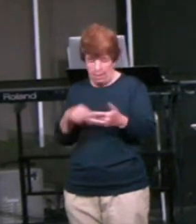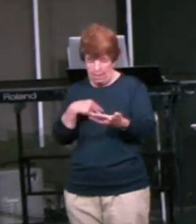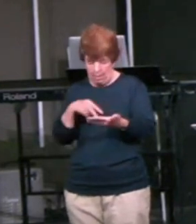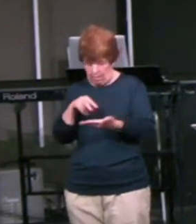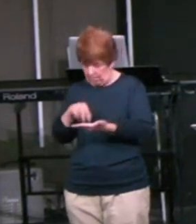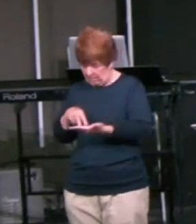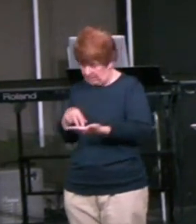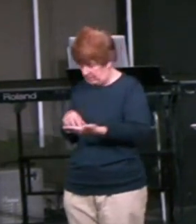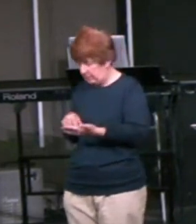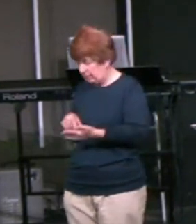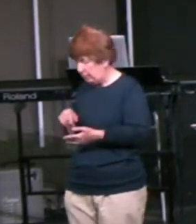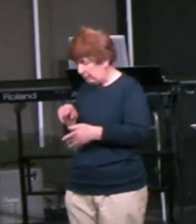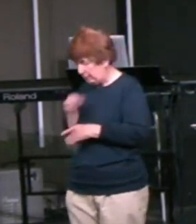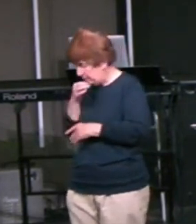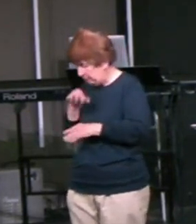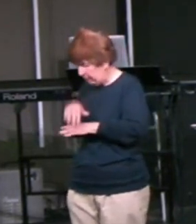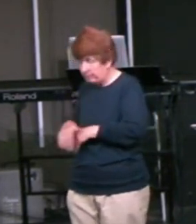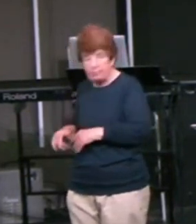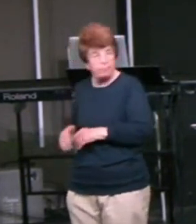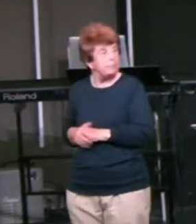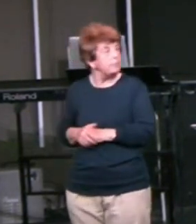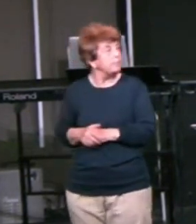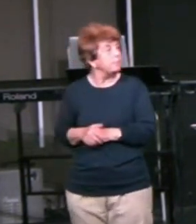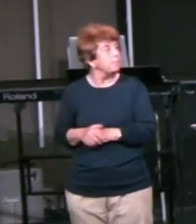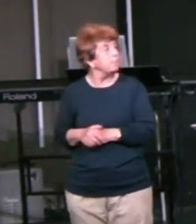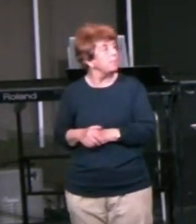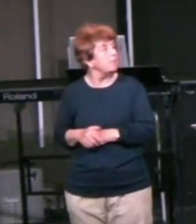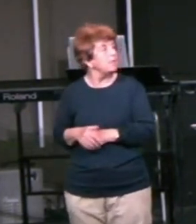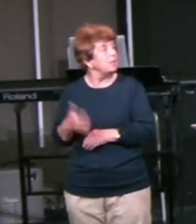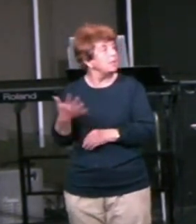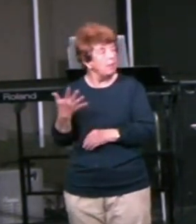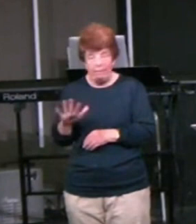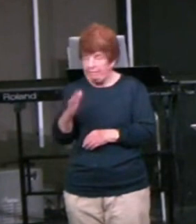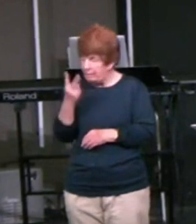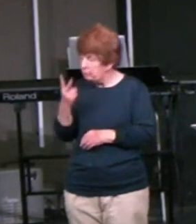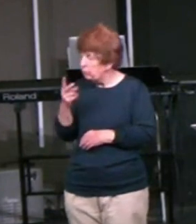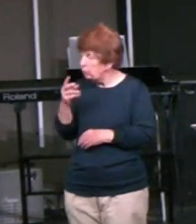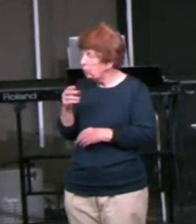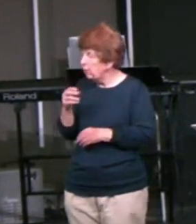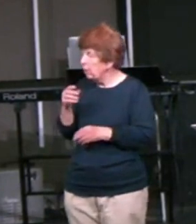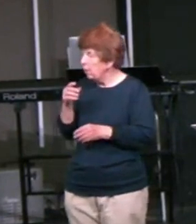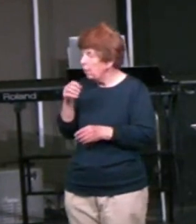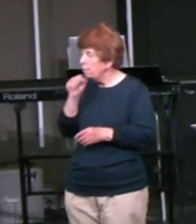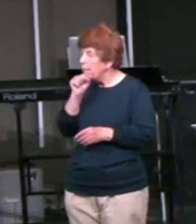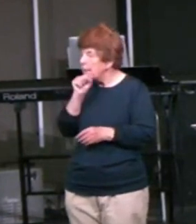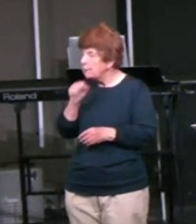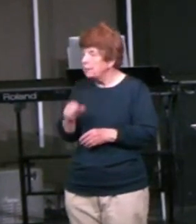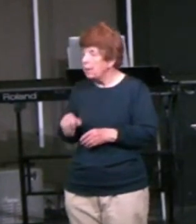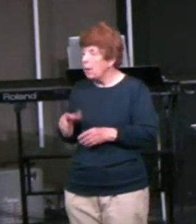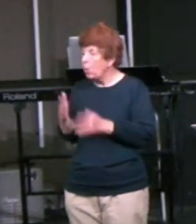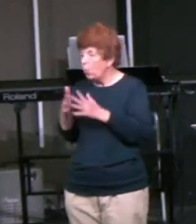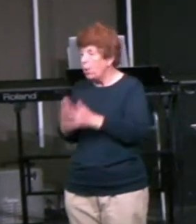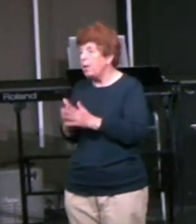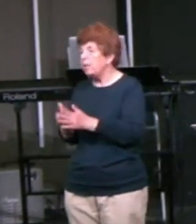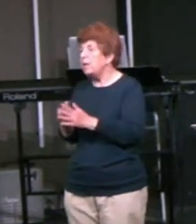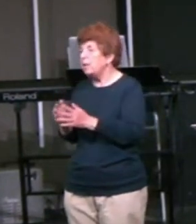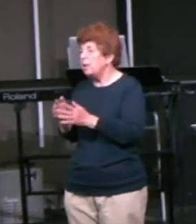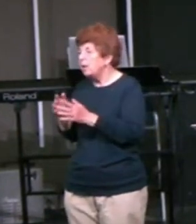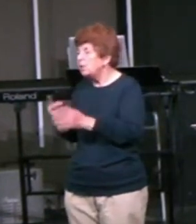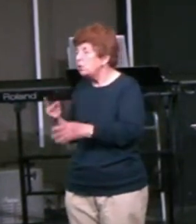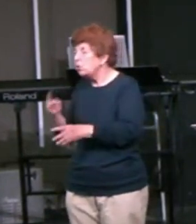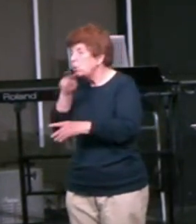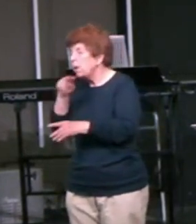about Elon Musk last year. 52-year-old guy, worth